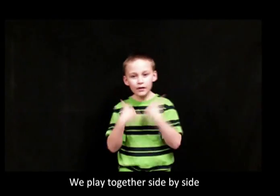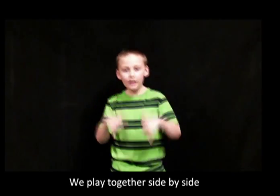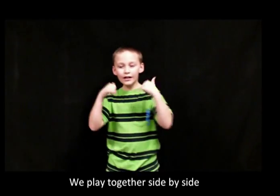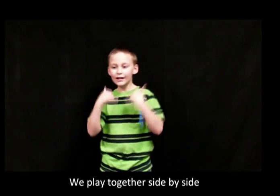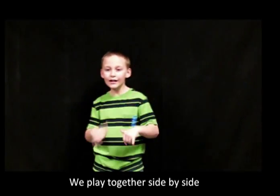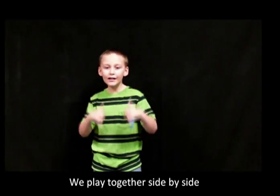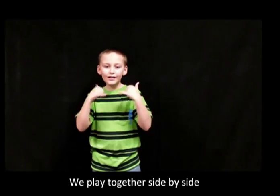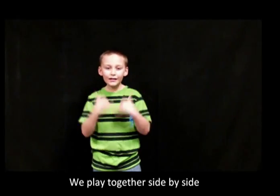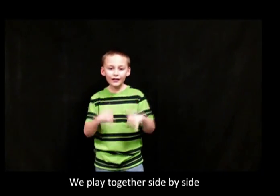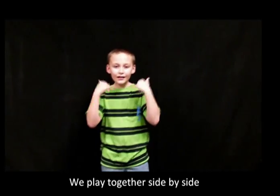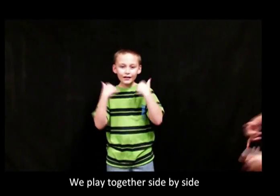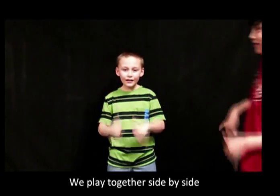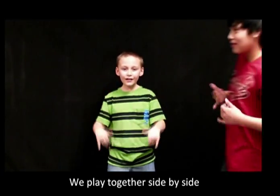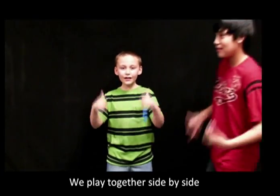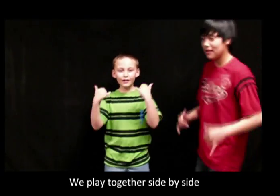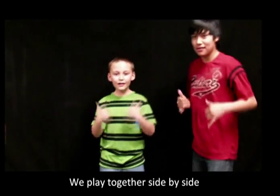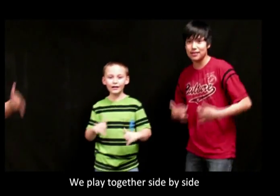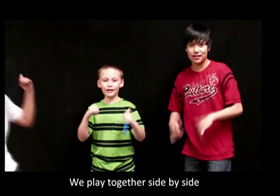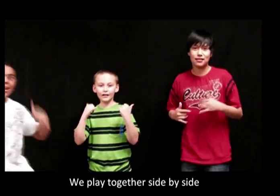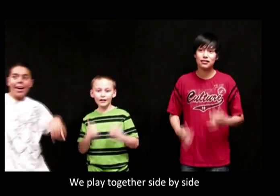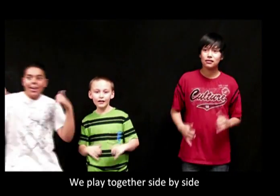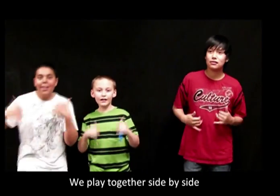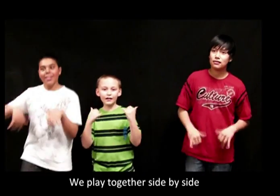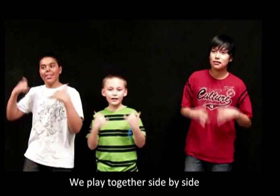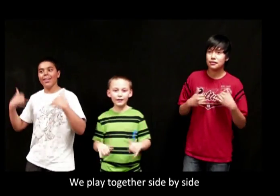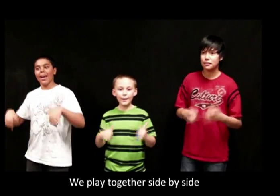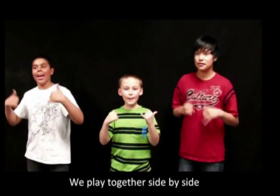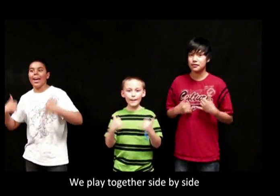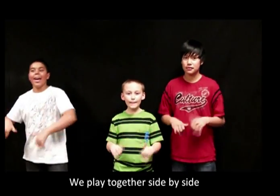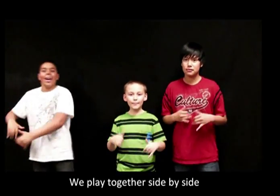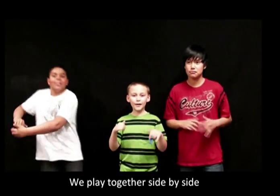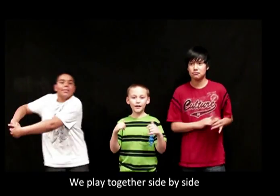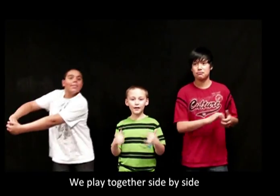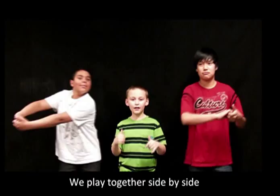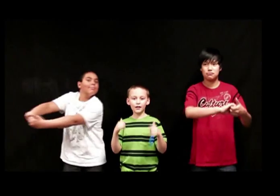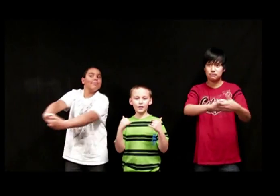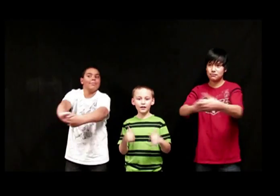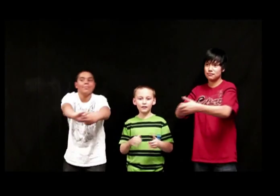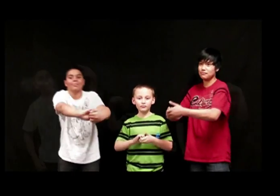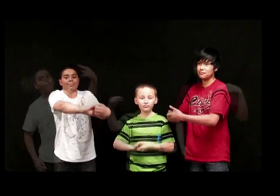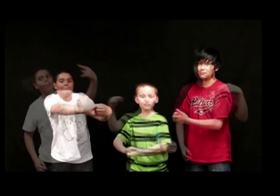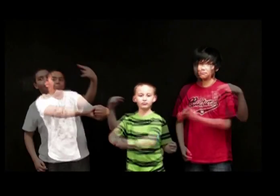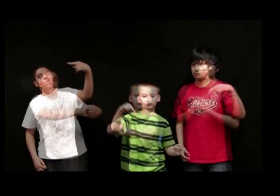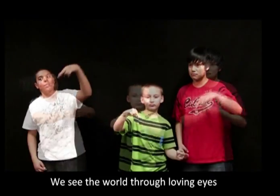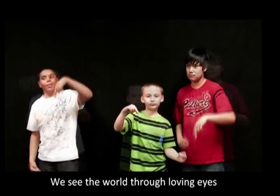side by side. We see the world through loving